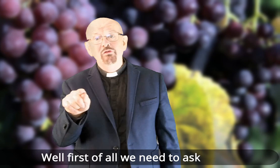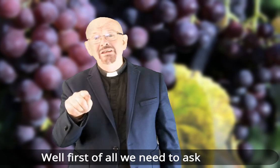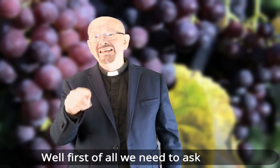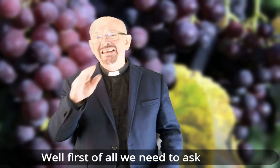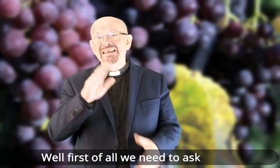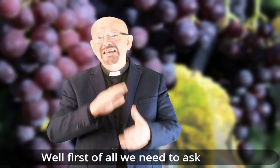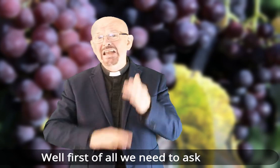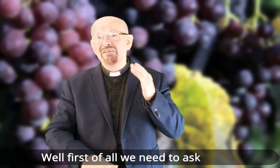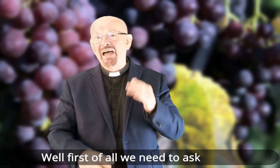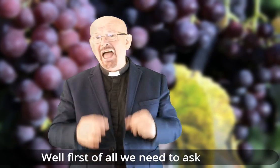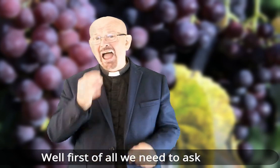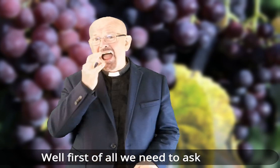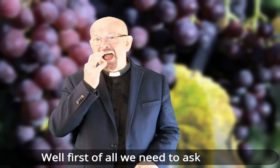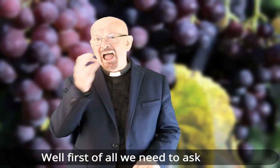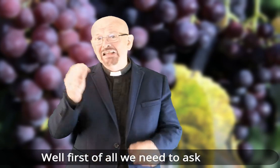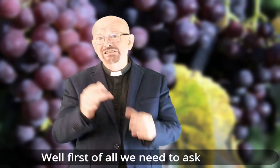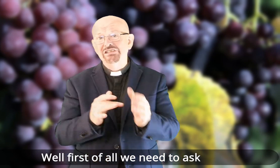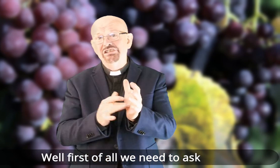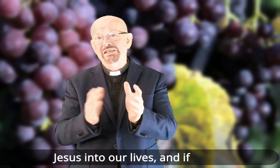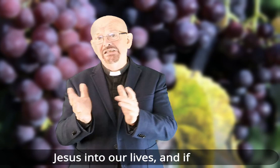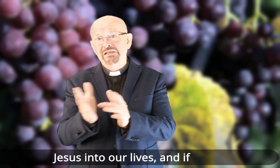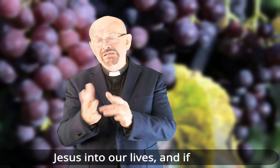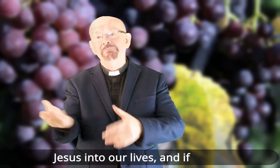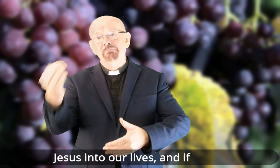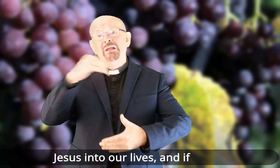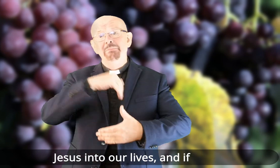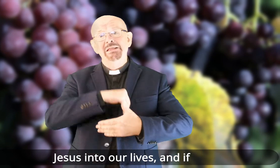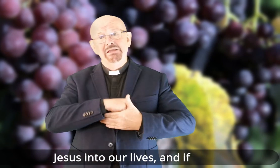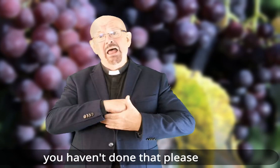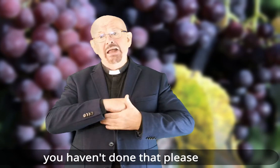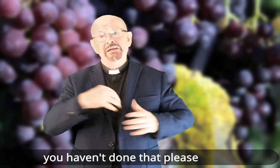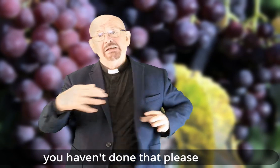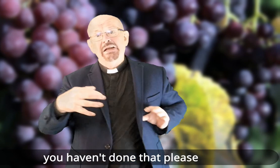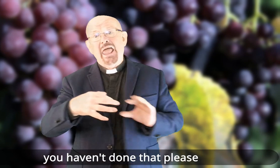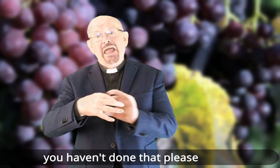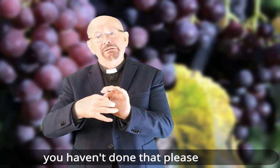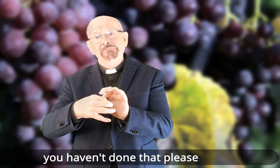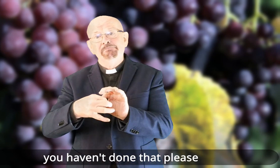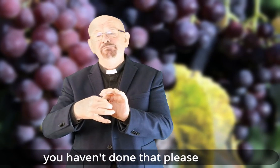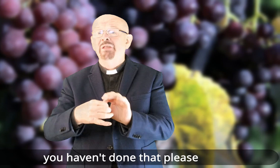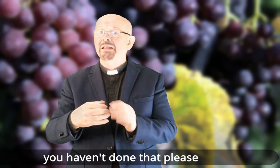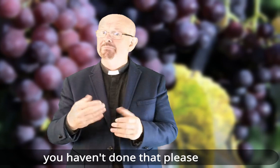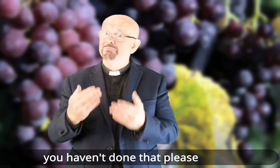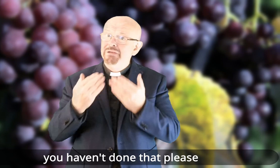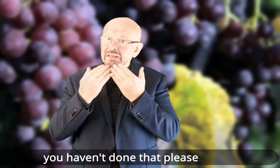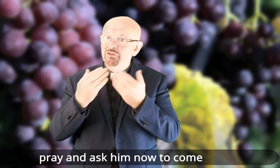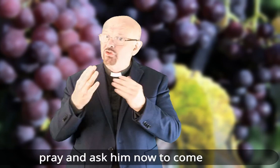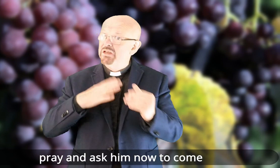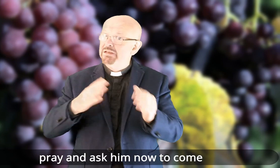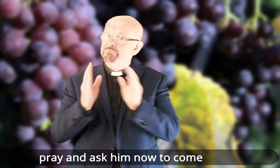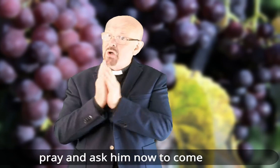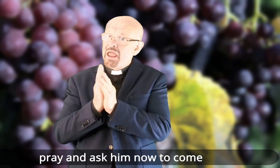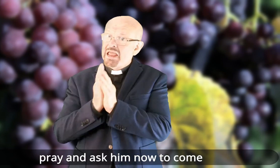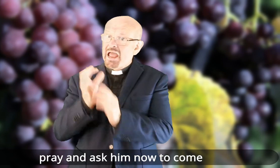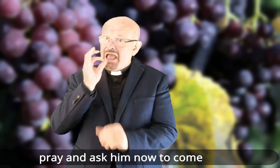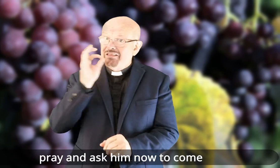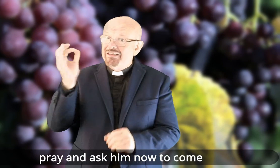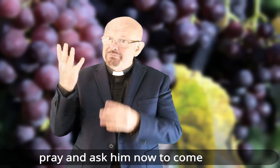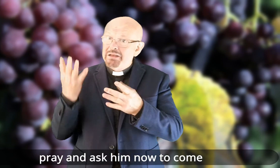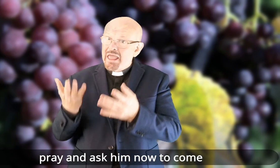all, we need to ask Jesus into our lives. And if you haven't done that, please pray and ask him